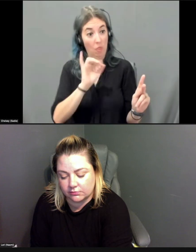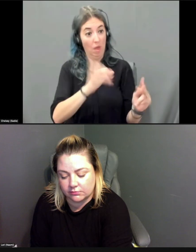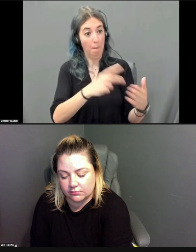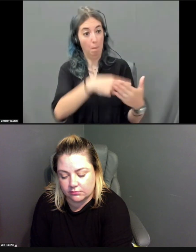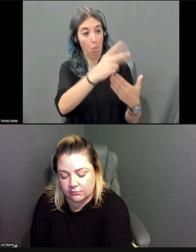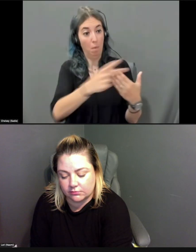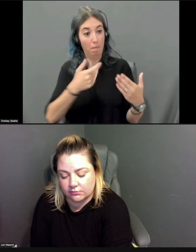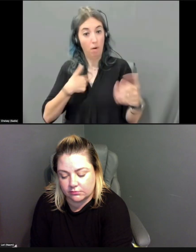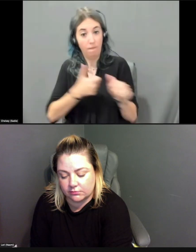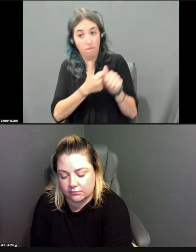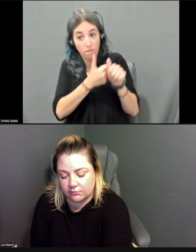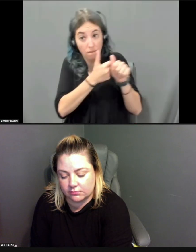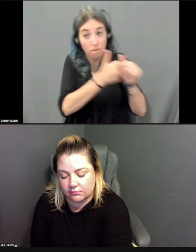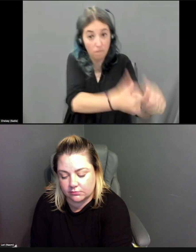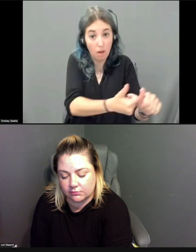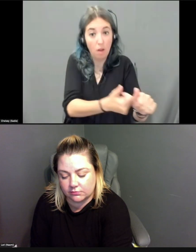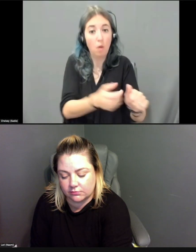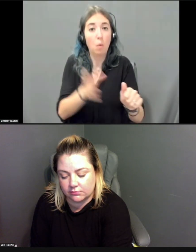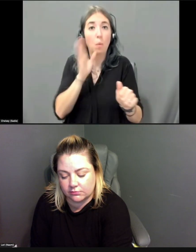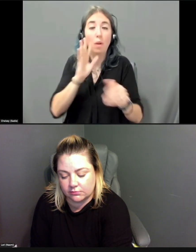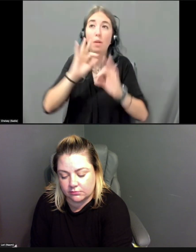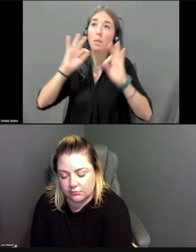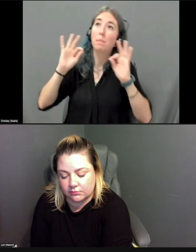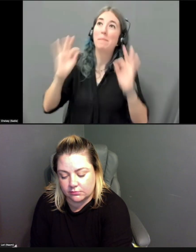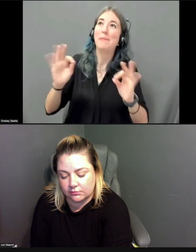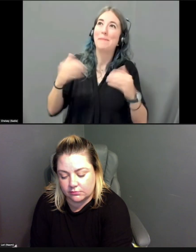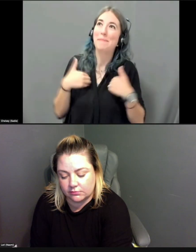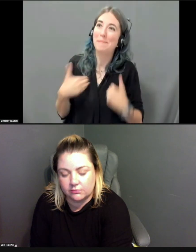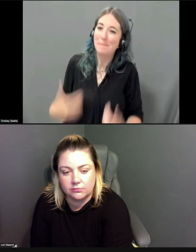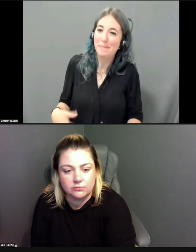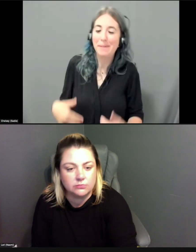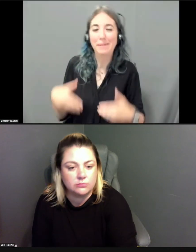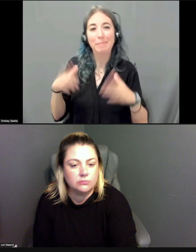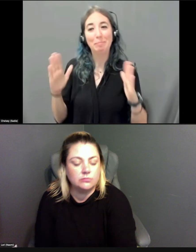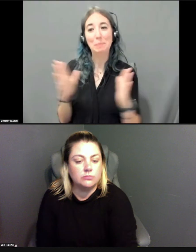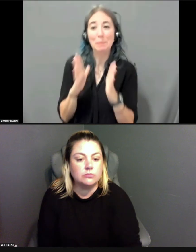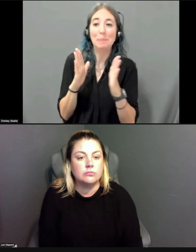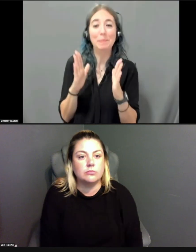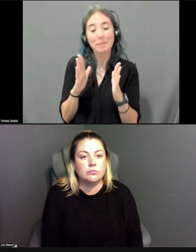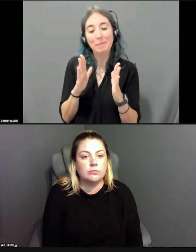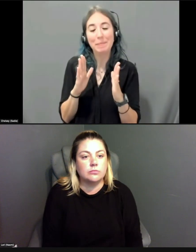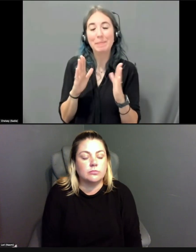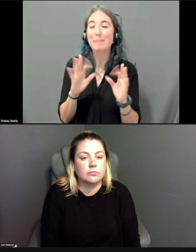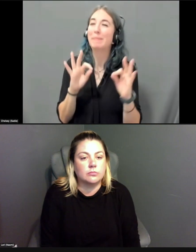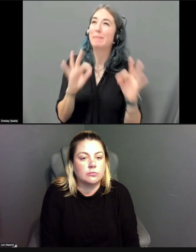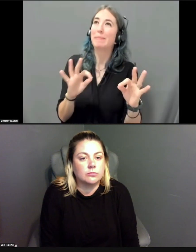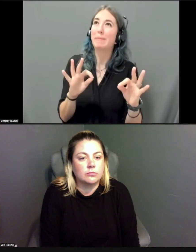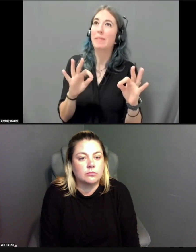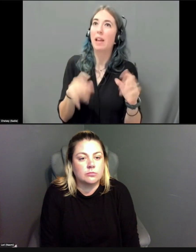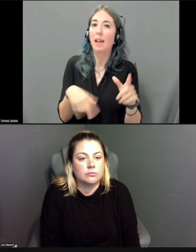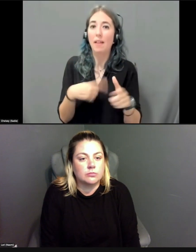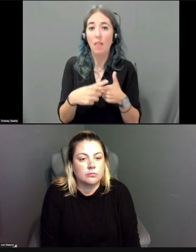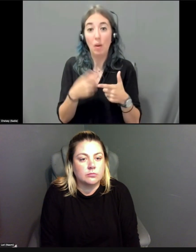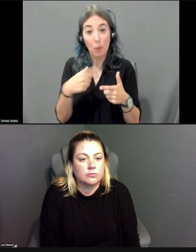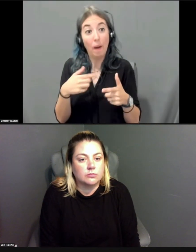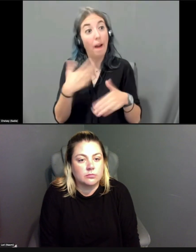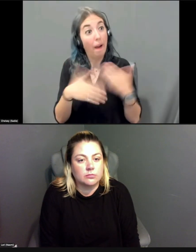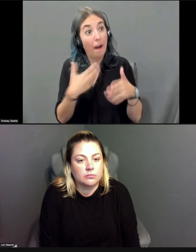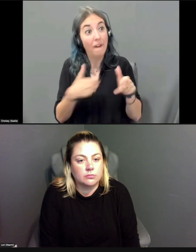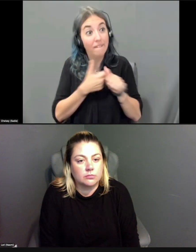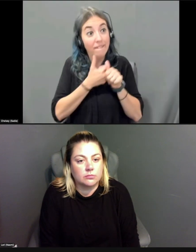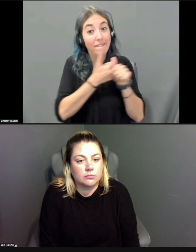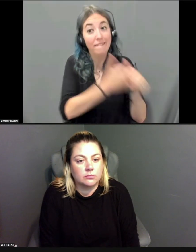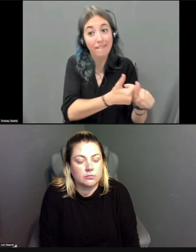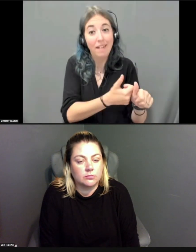certain body size or ideal. And then when it doesn't work, or when we go off the program or off the plan, or